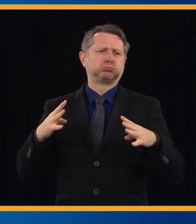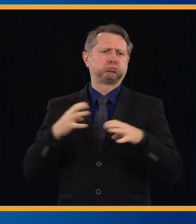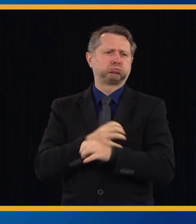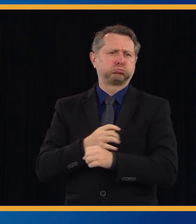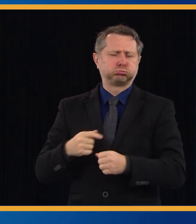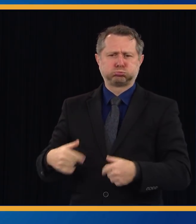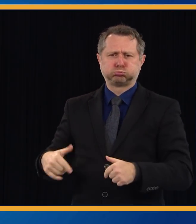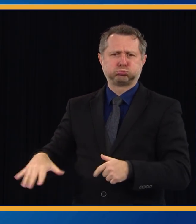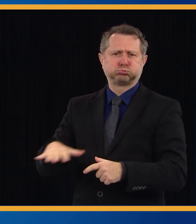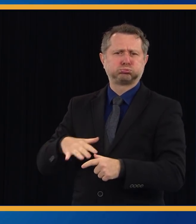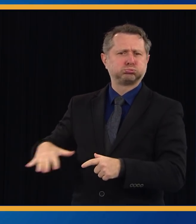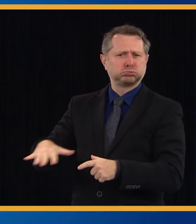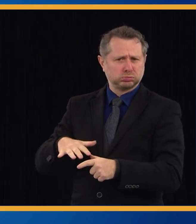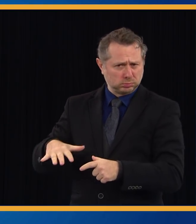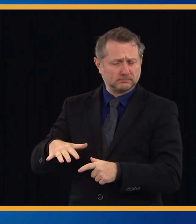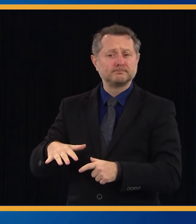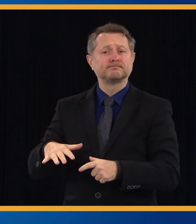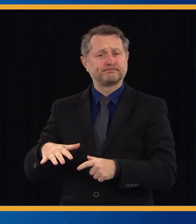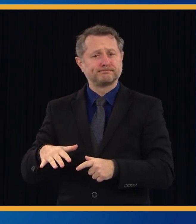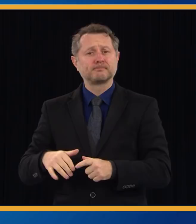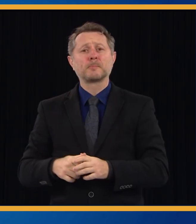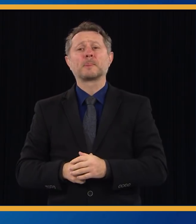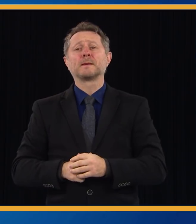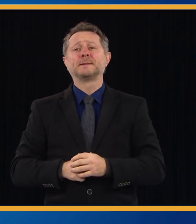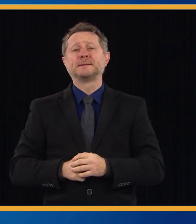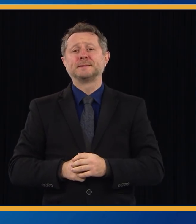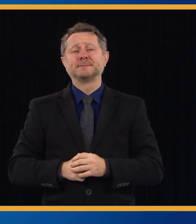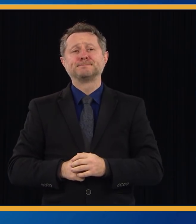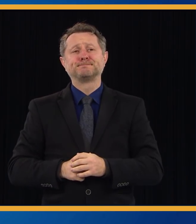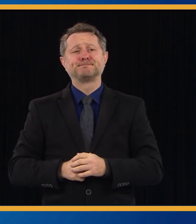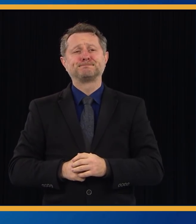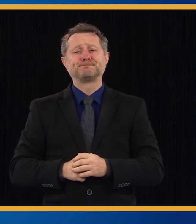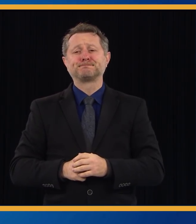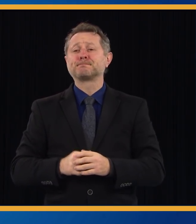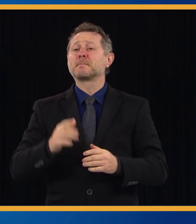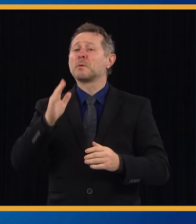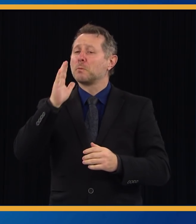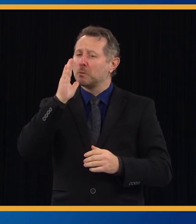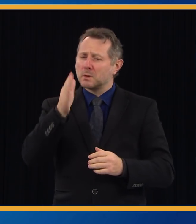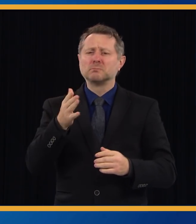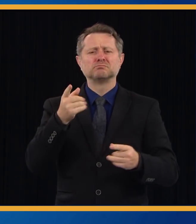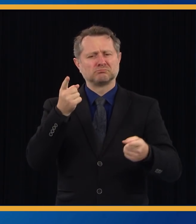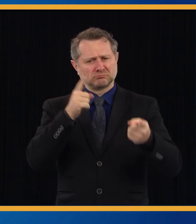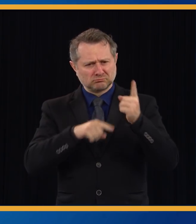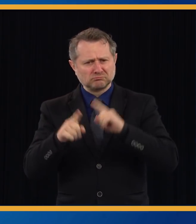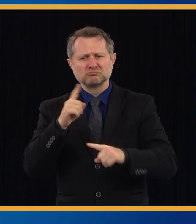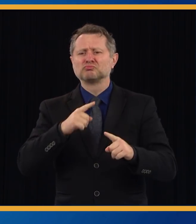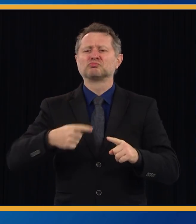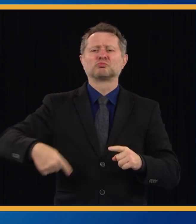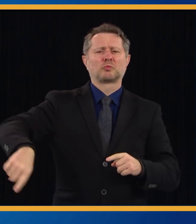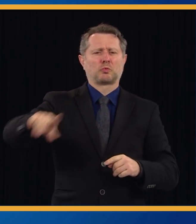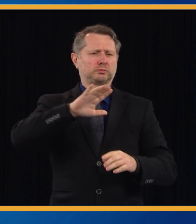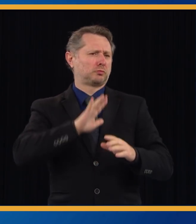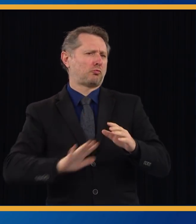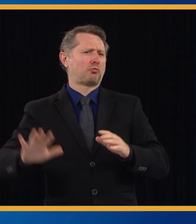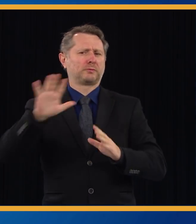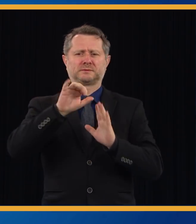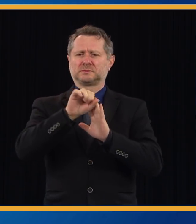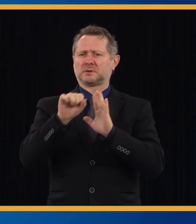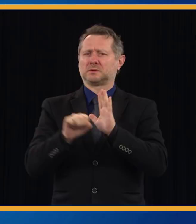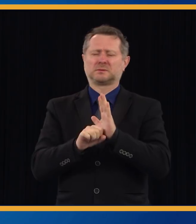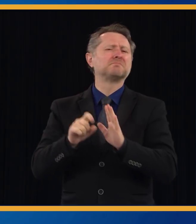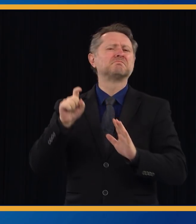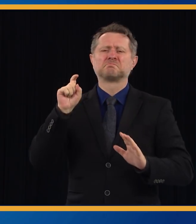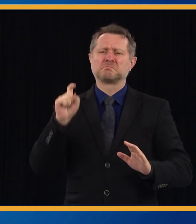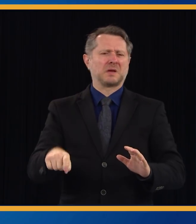Westchester, Nassau, Suffolk, the surrounding suburbs. Multi-state coordination is vital there